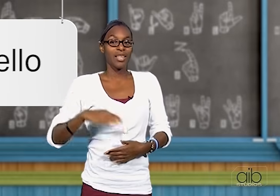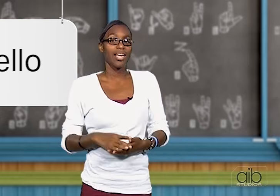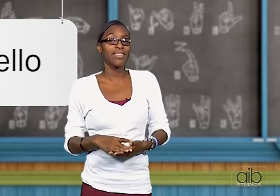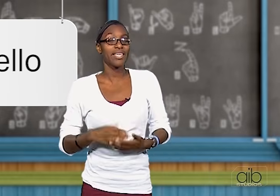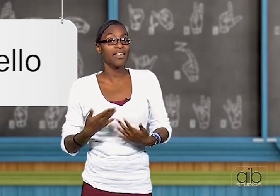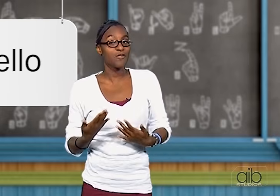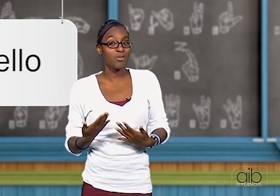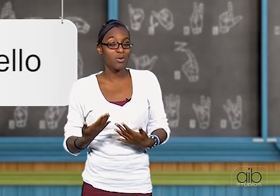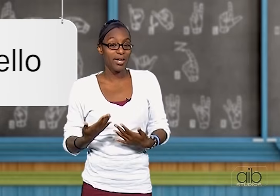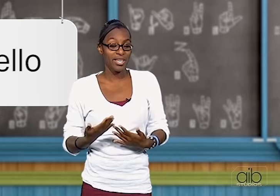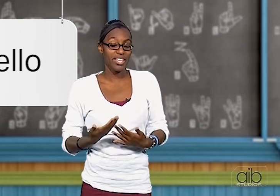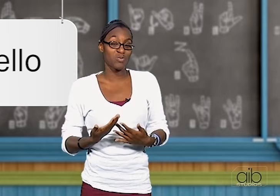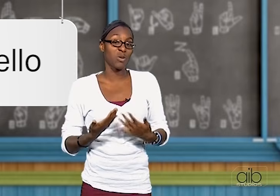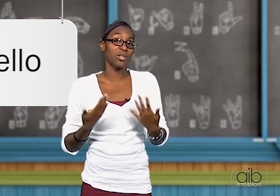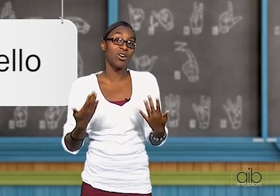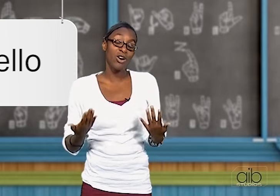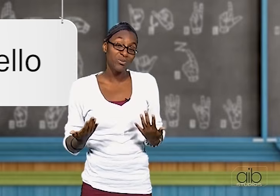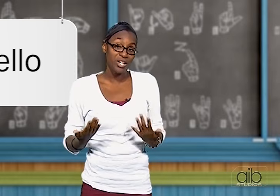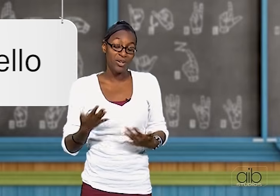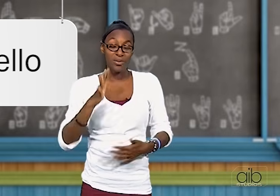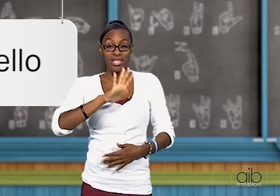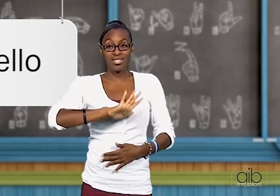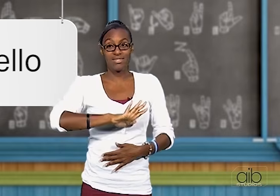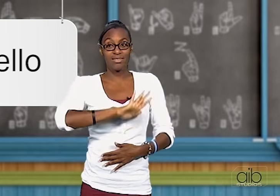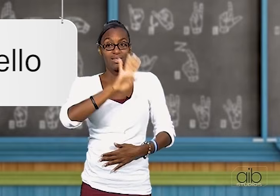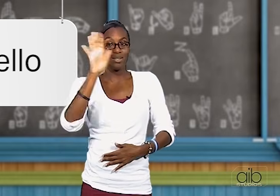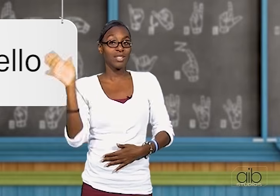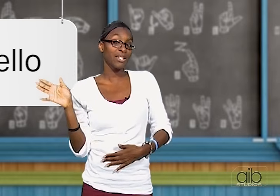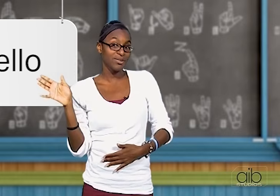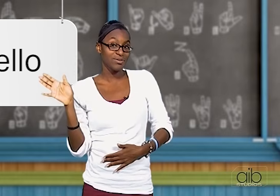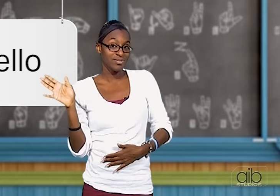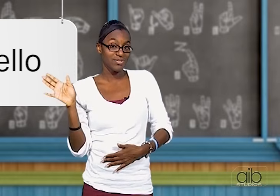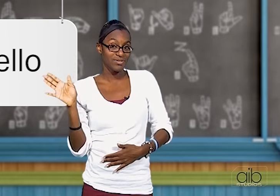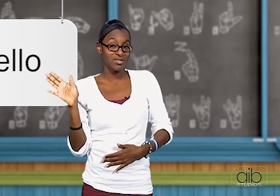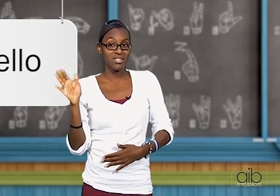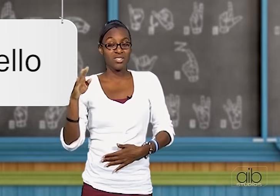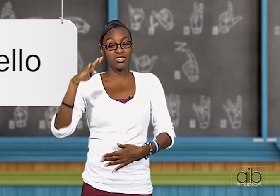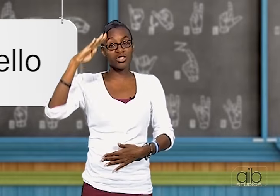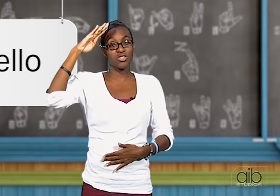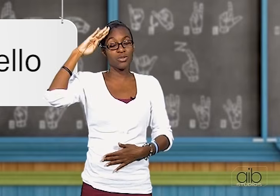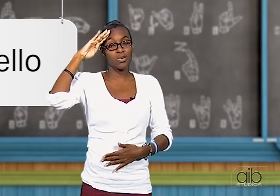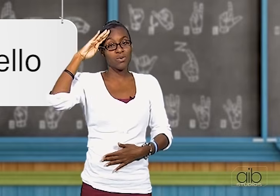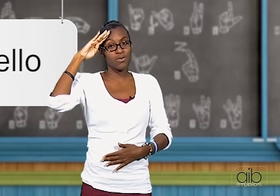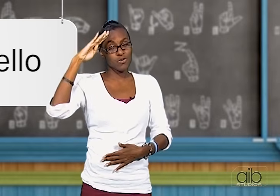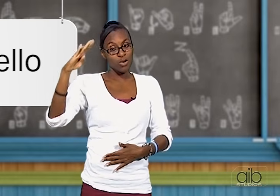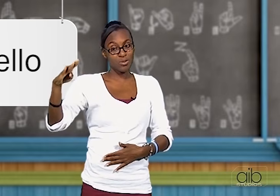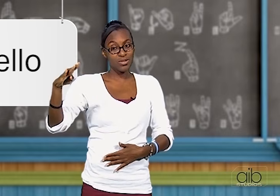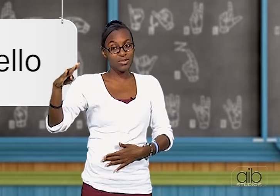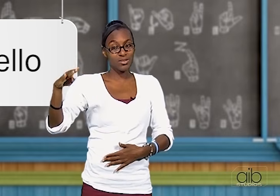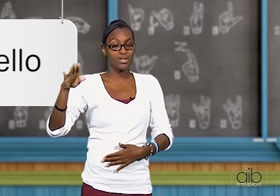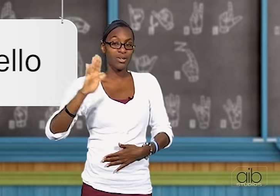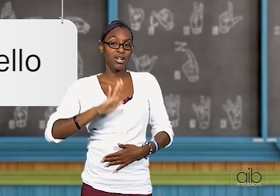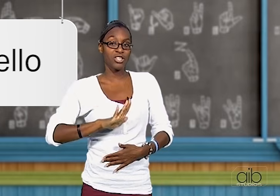And the informal way is what we all know is hello. So you do formal or you